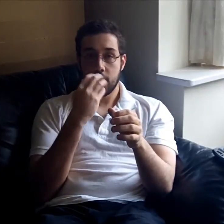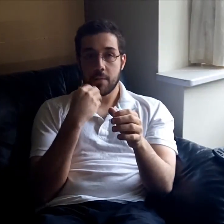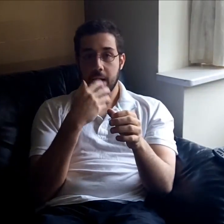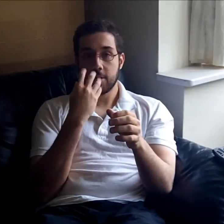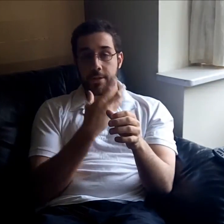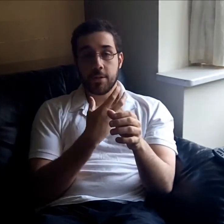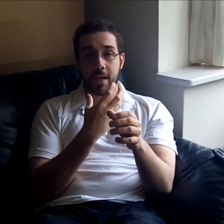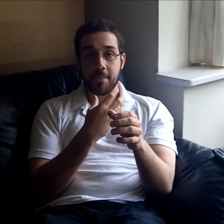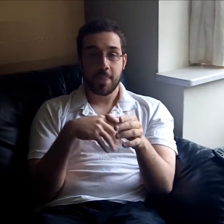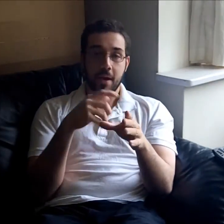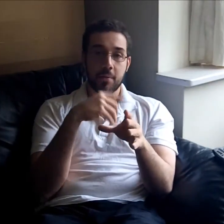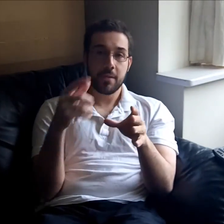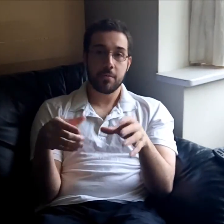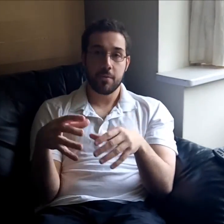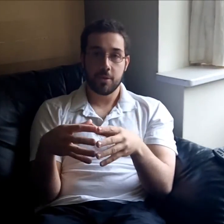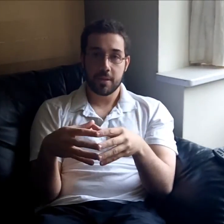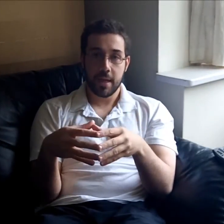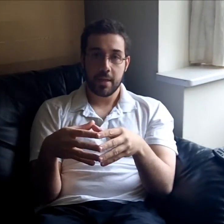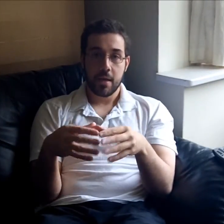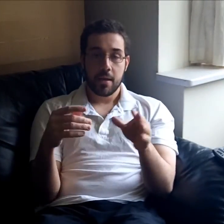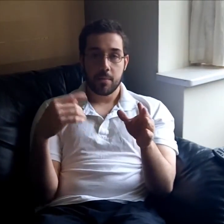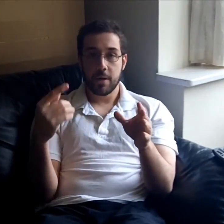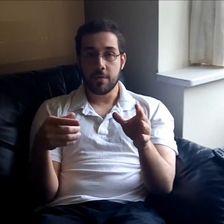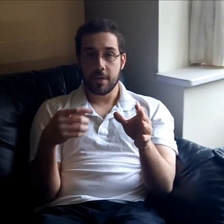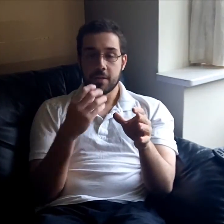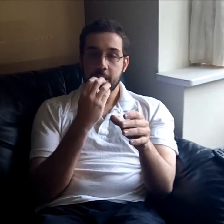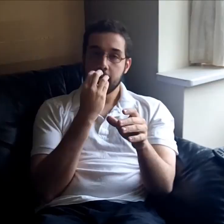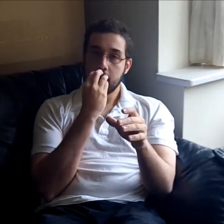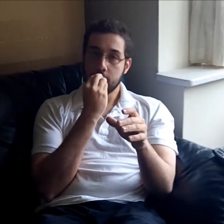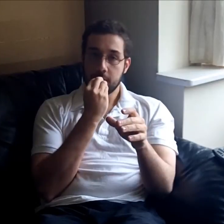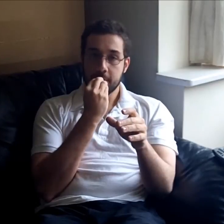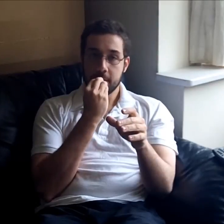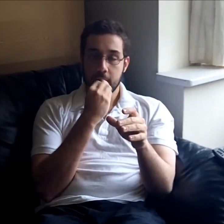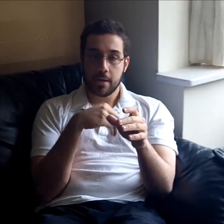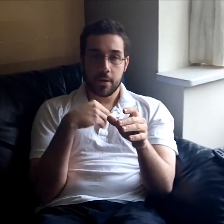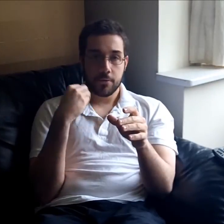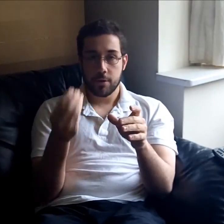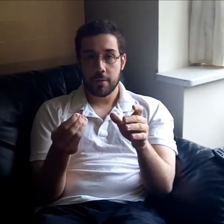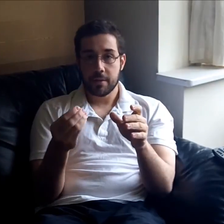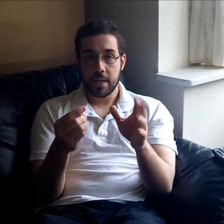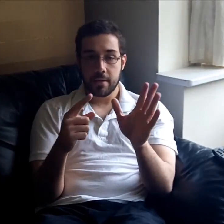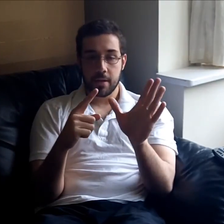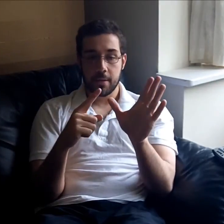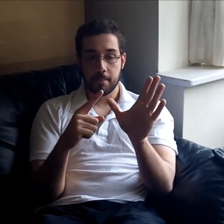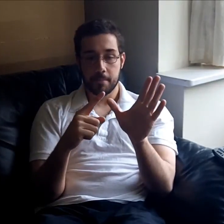don't actually do that. I went through them just then, but when you're fingerspelling, guys, your lips stay closed, you don't say anything.